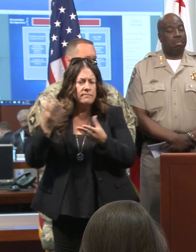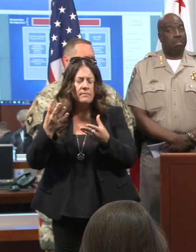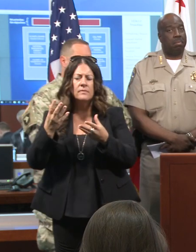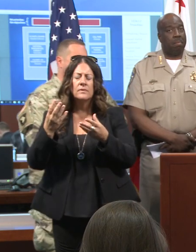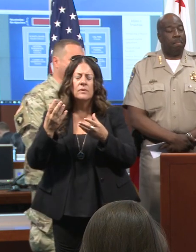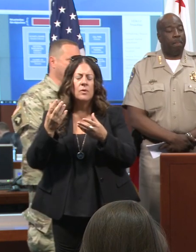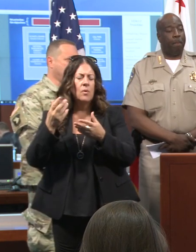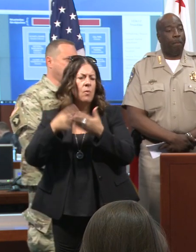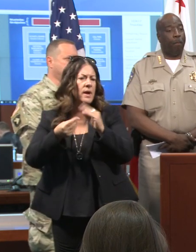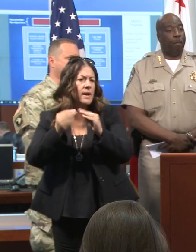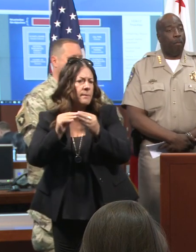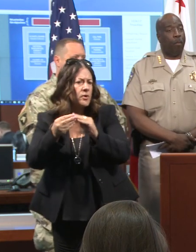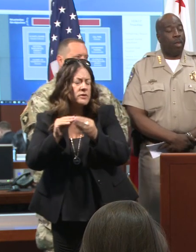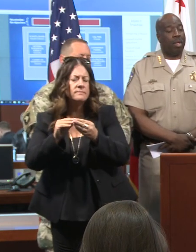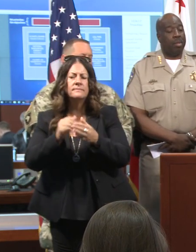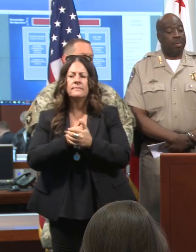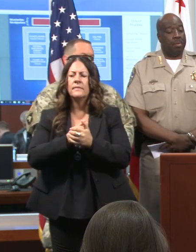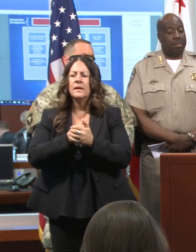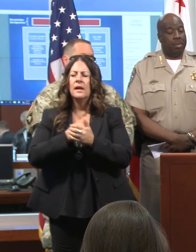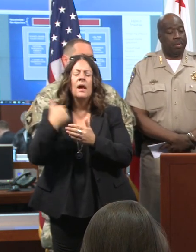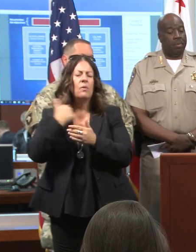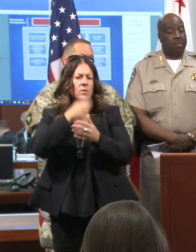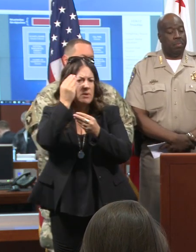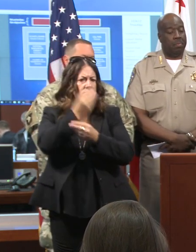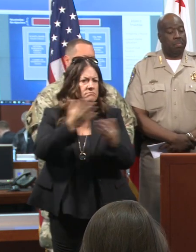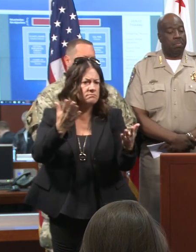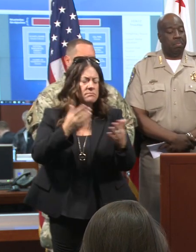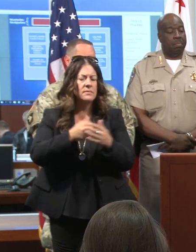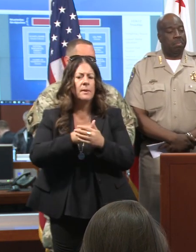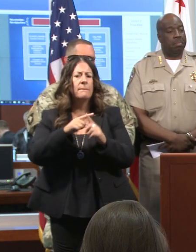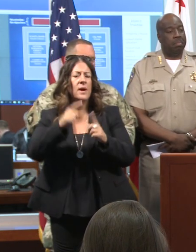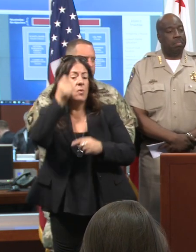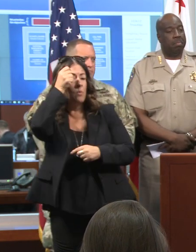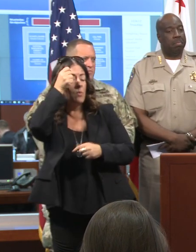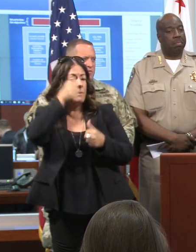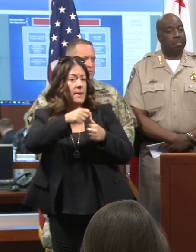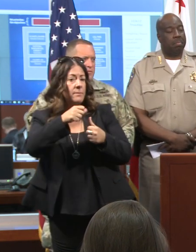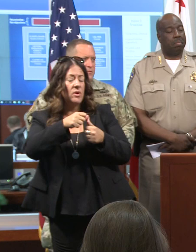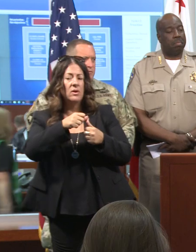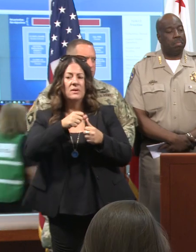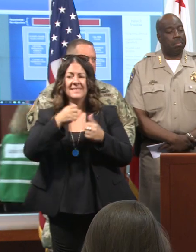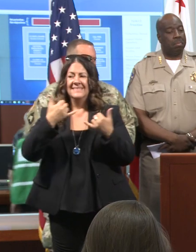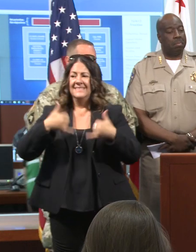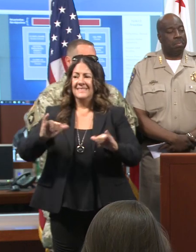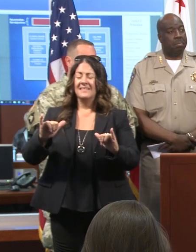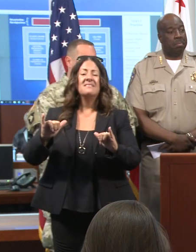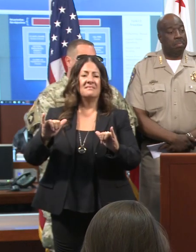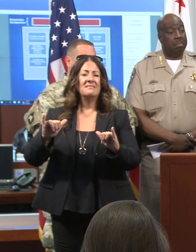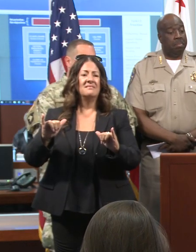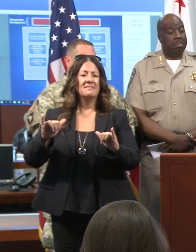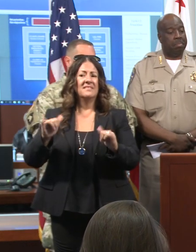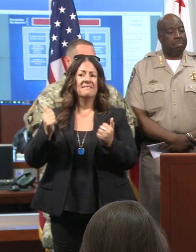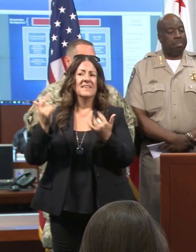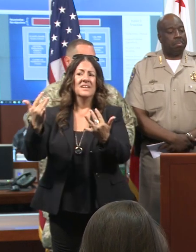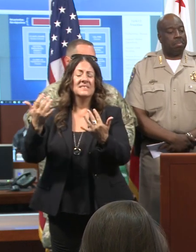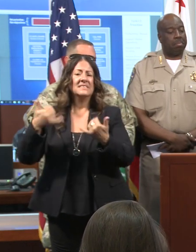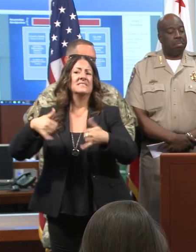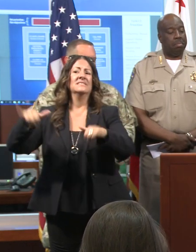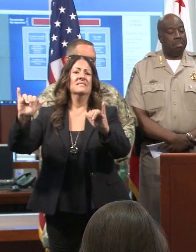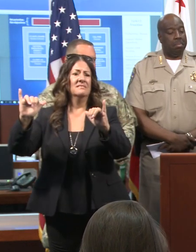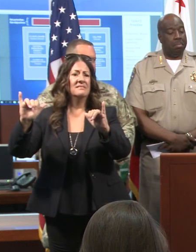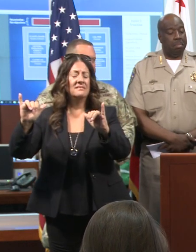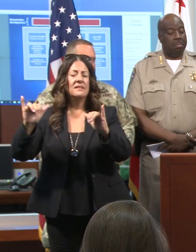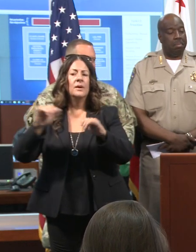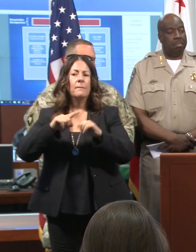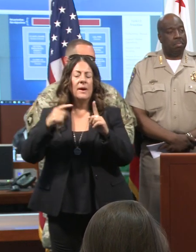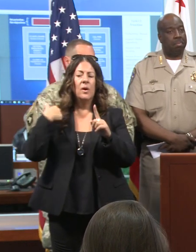very diligently to refine those numbers, but understand these are very active fires, and we are getting inspectors in there as quickly